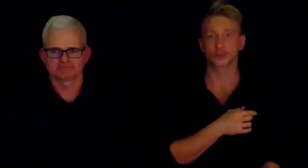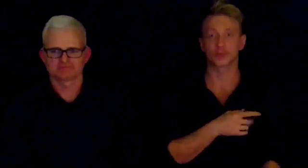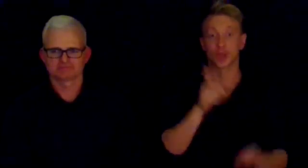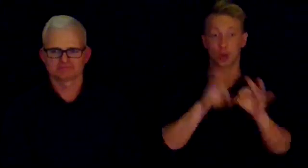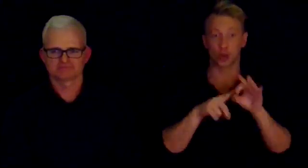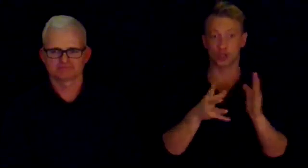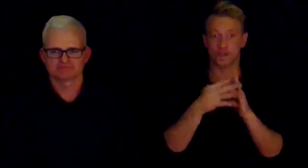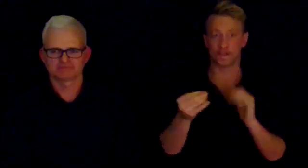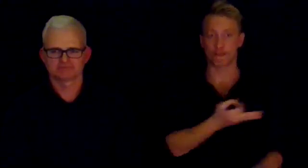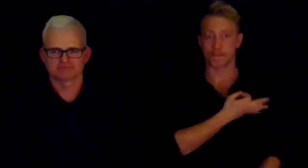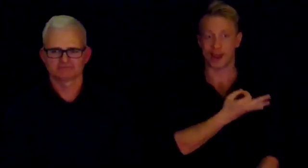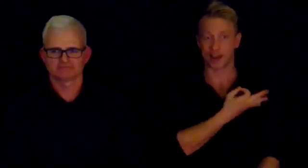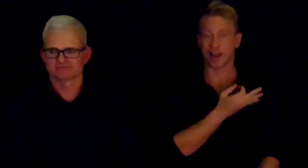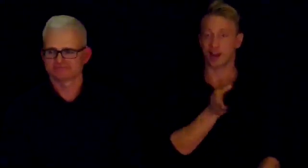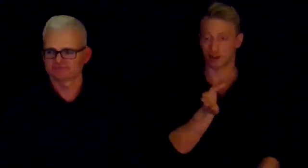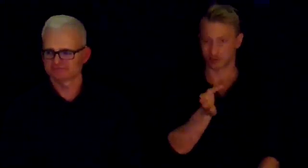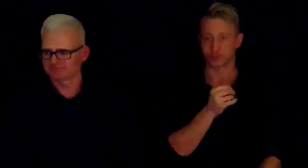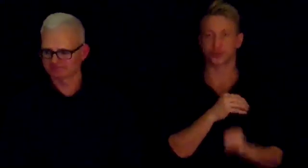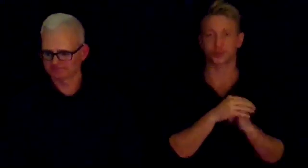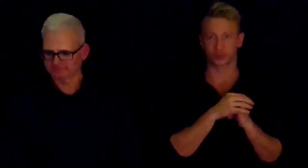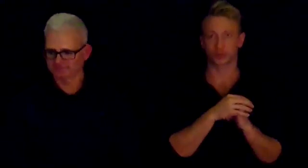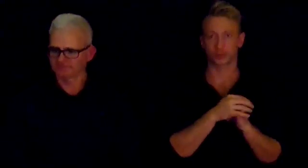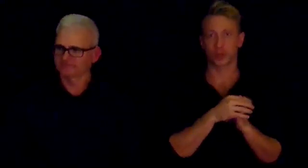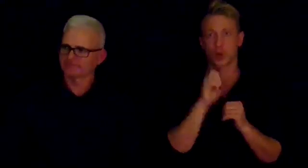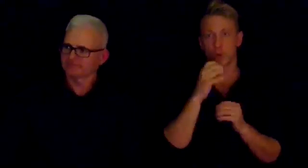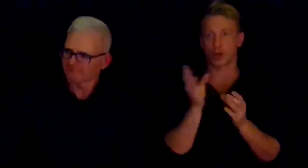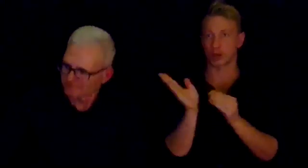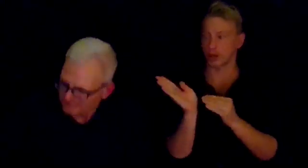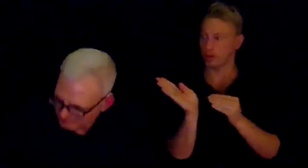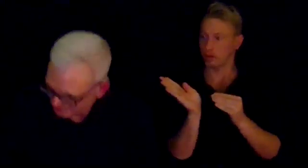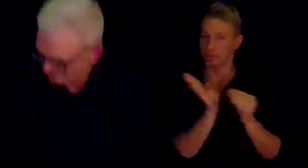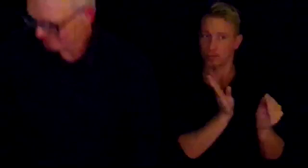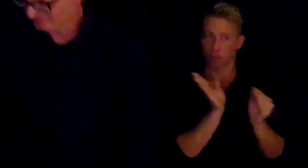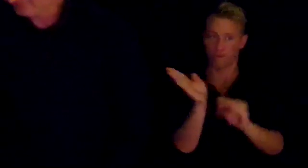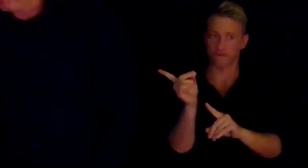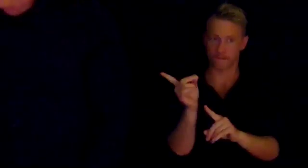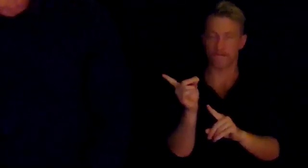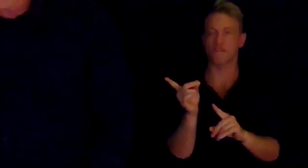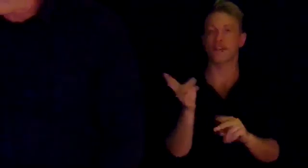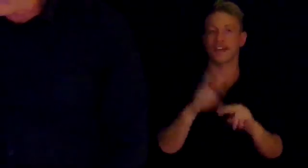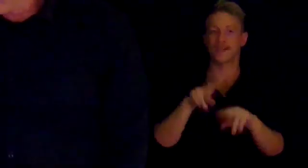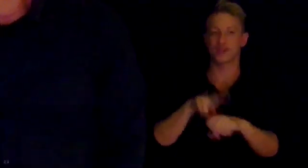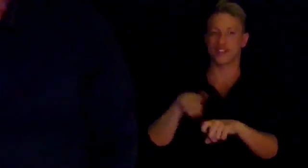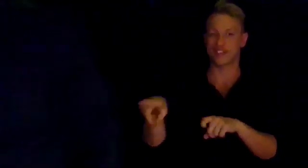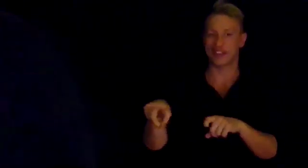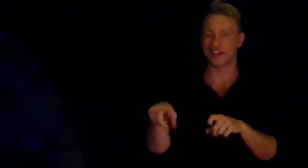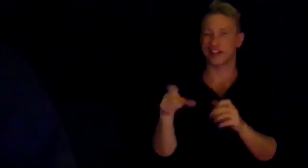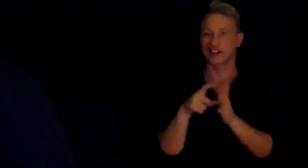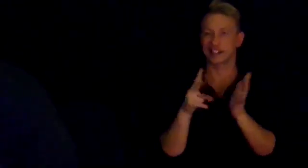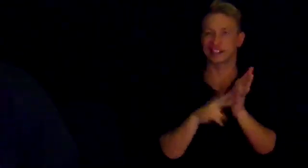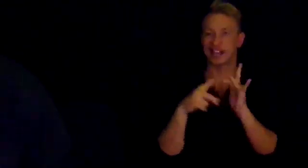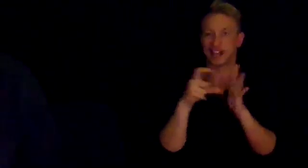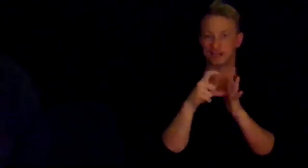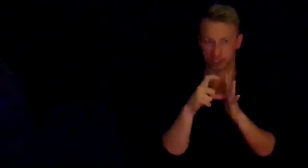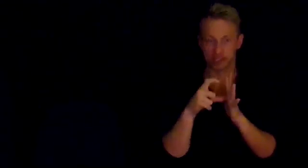a question from Paola. I'll just move you here so that if you sit here, David, and then we can have two